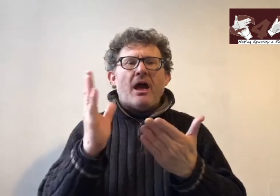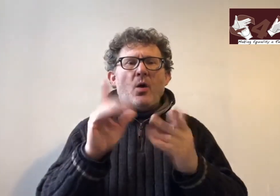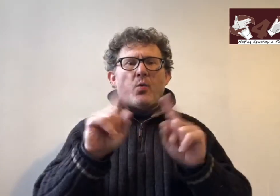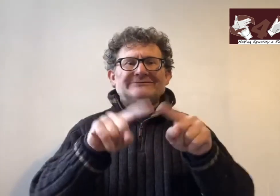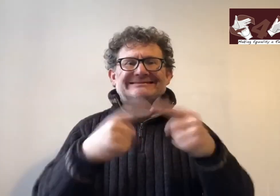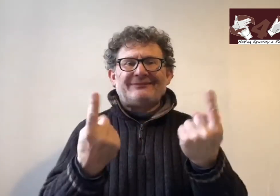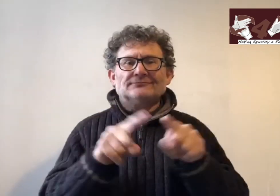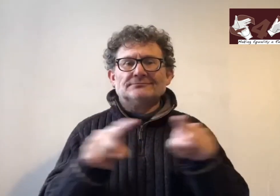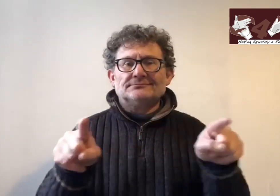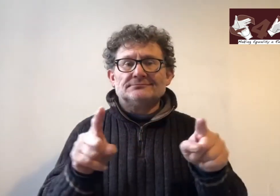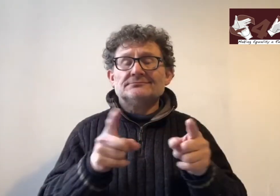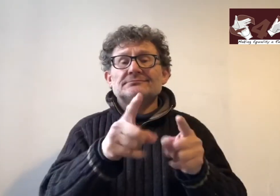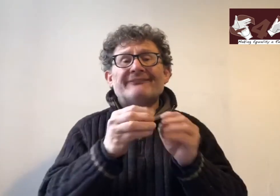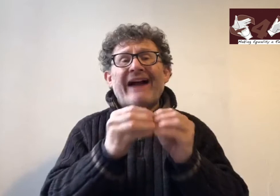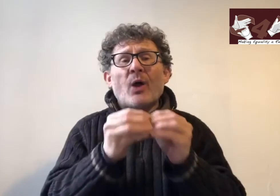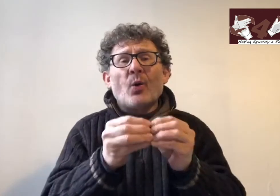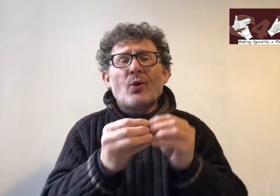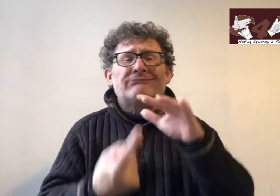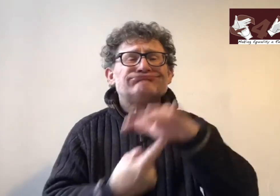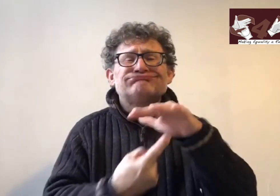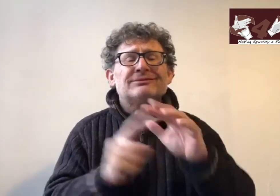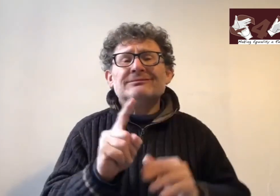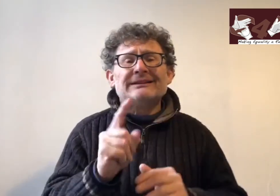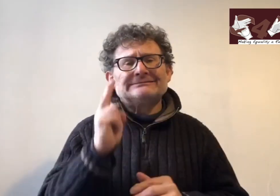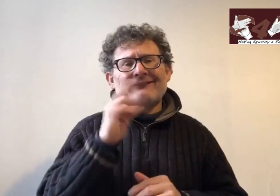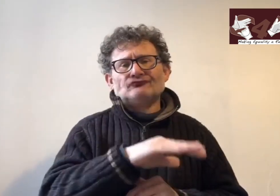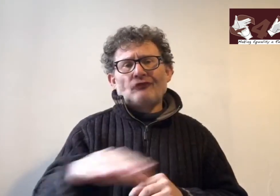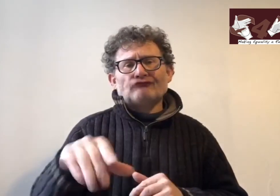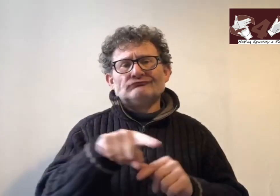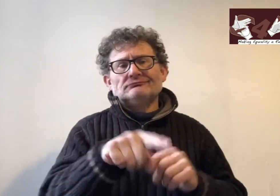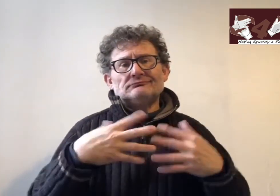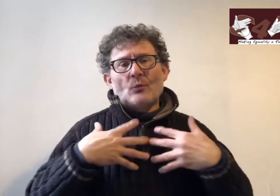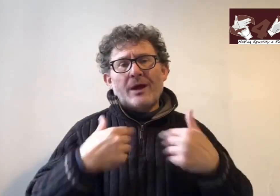signing skills, and what the differences might be. Because what we have to value is the